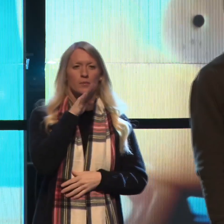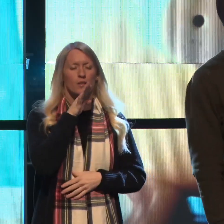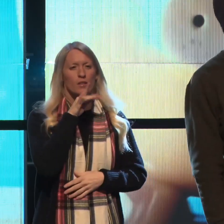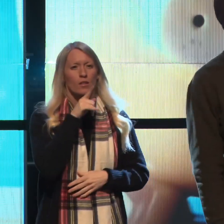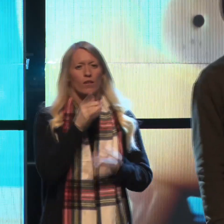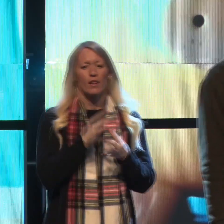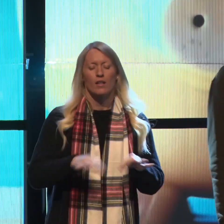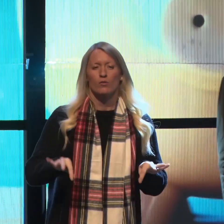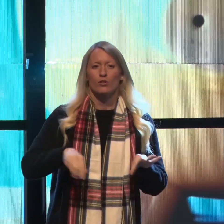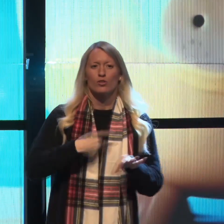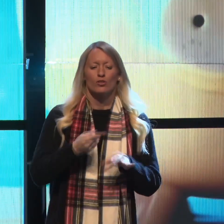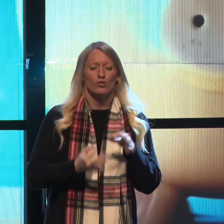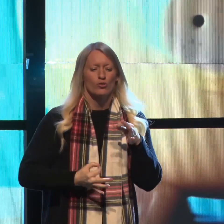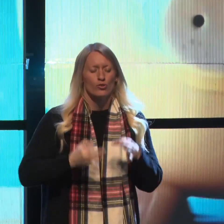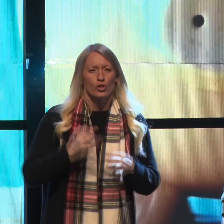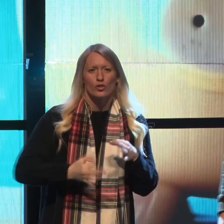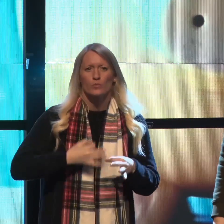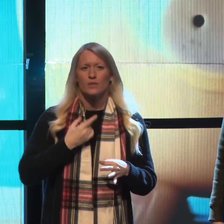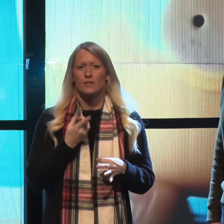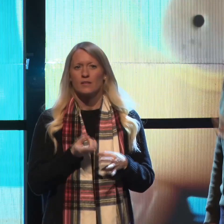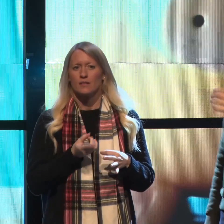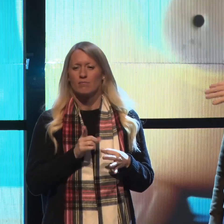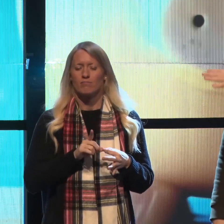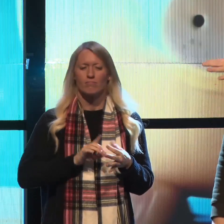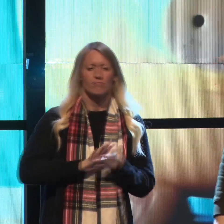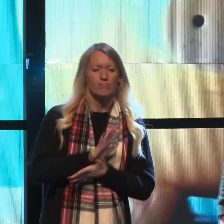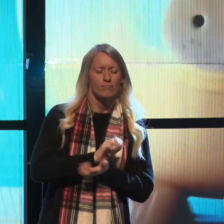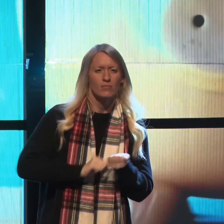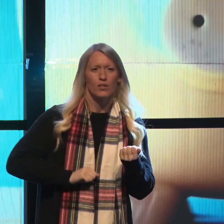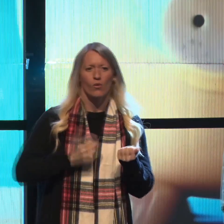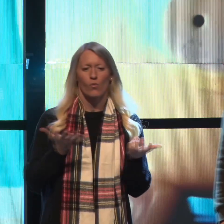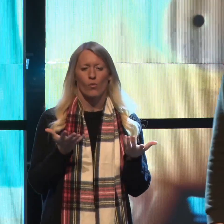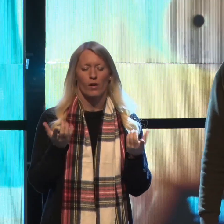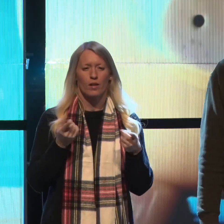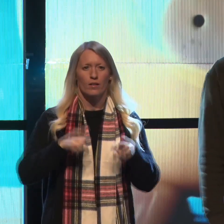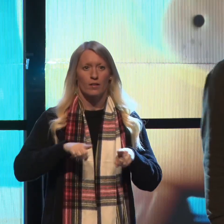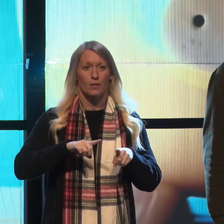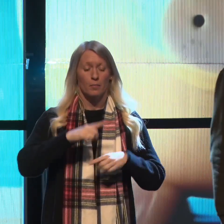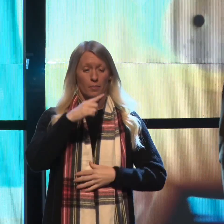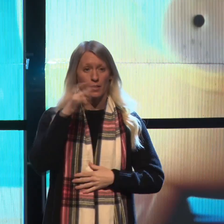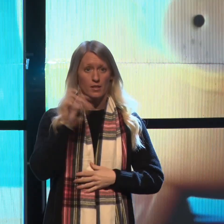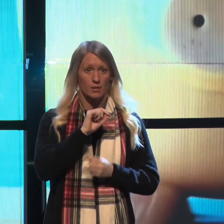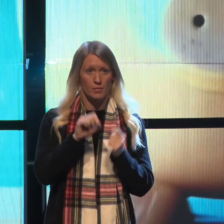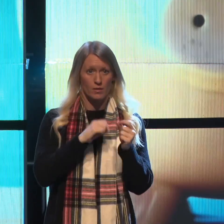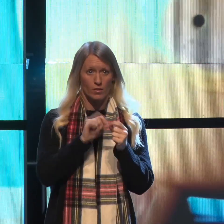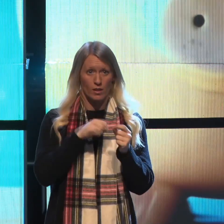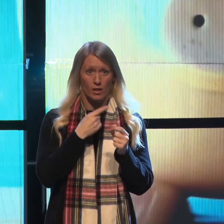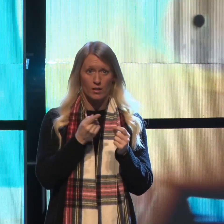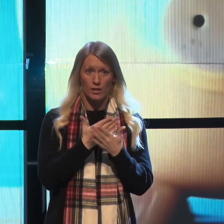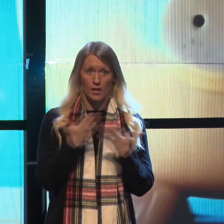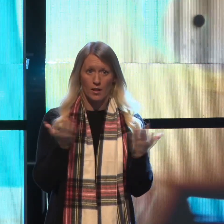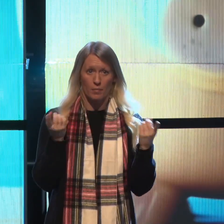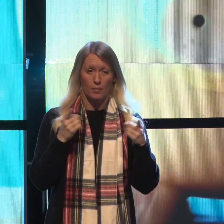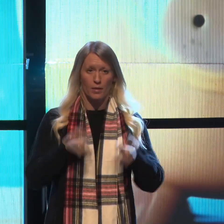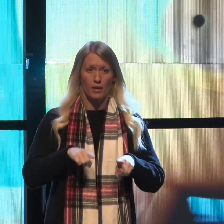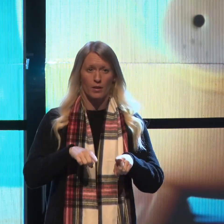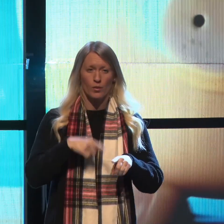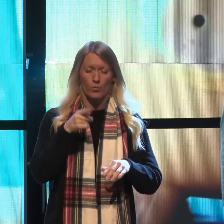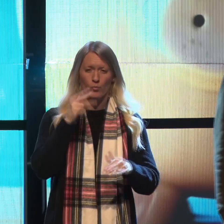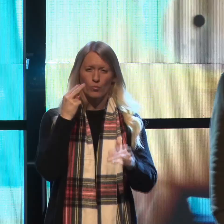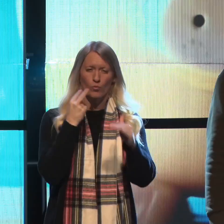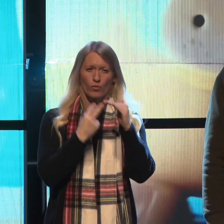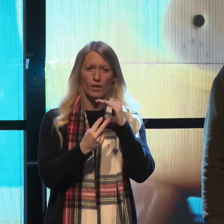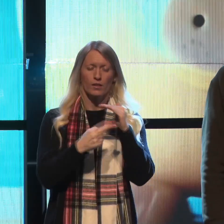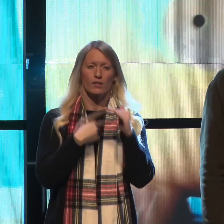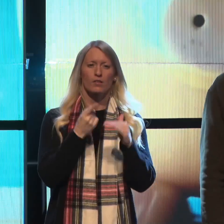and they're speaking in language of the detriment of what's going to happen because of certain things that are taking place. When the prophetic voice speaks, it's not speaking